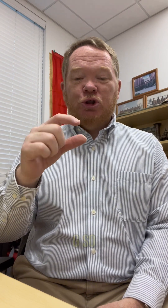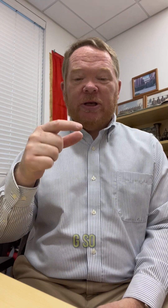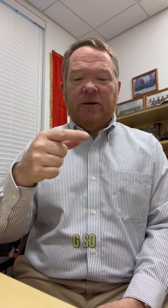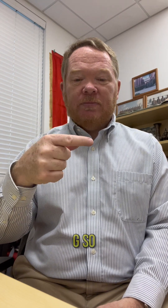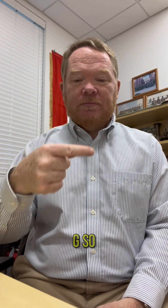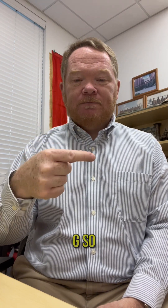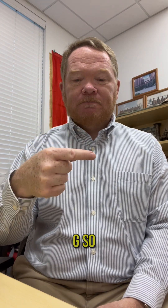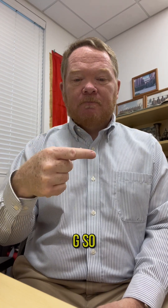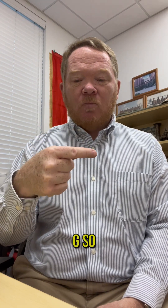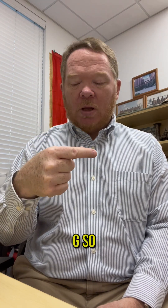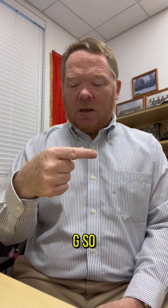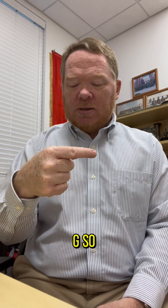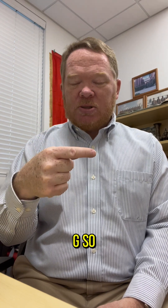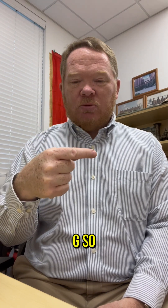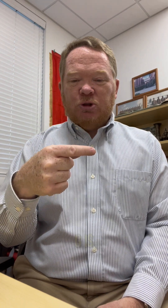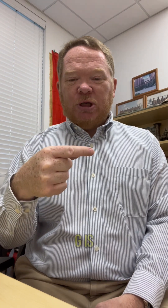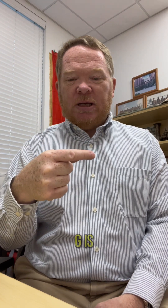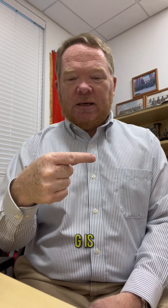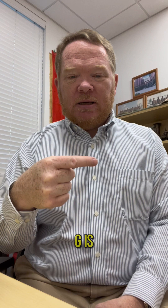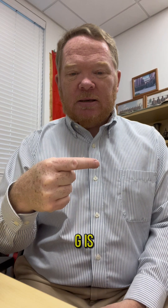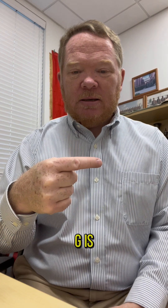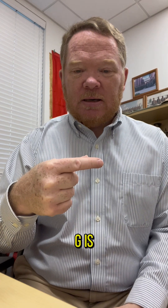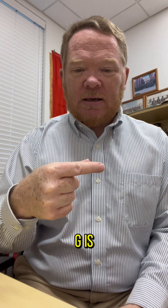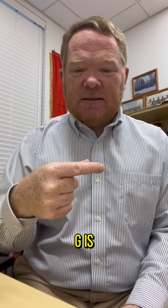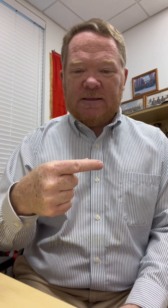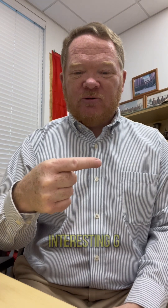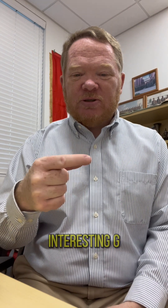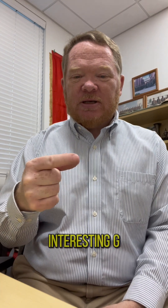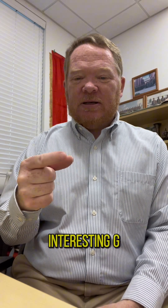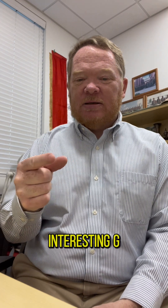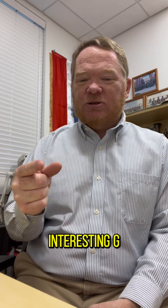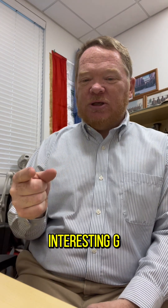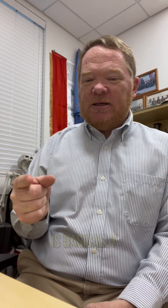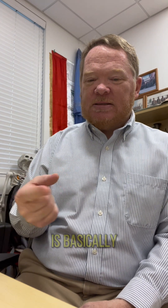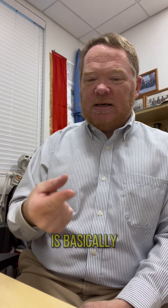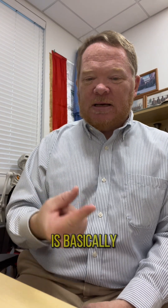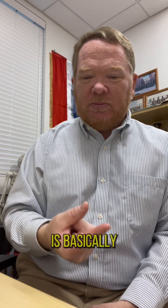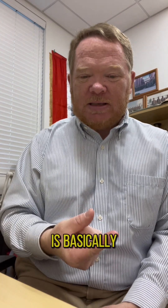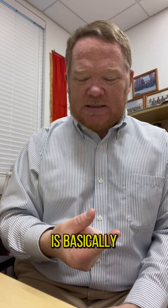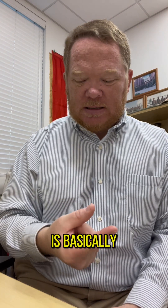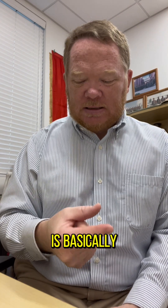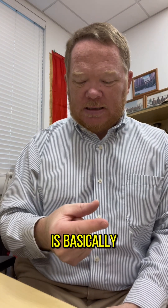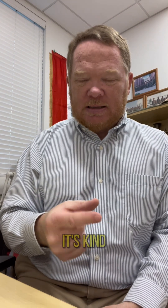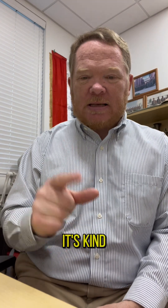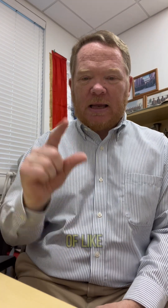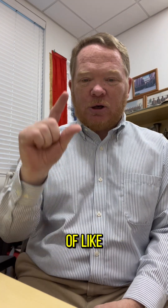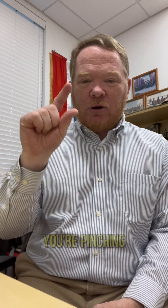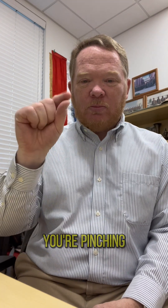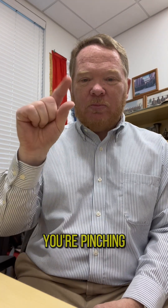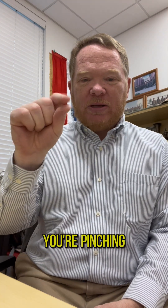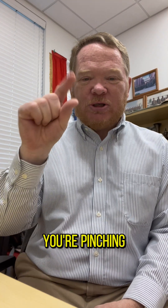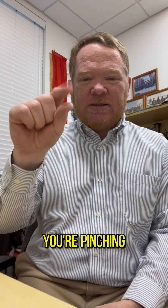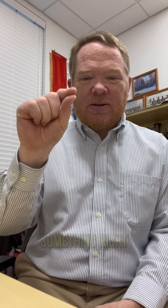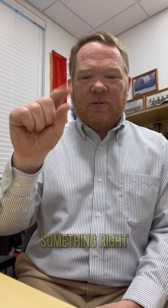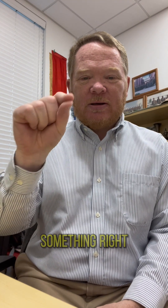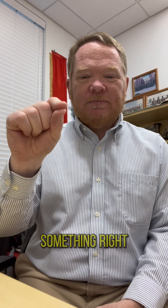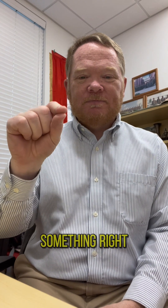G, so G is interesting. G is basically, it's kind of like you're pinching something,